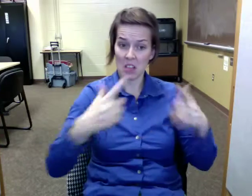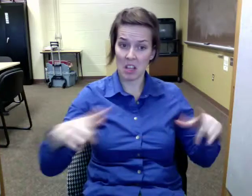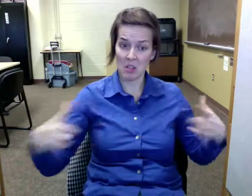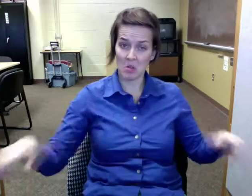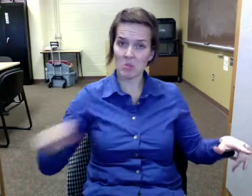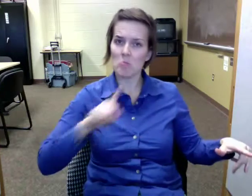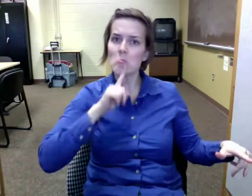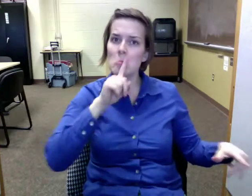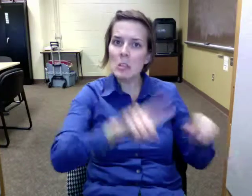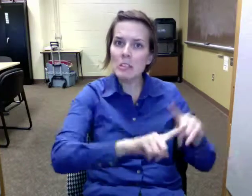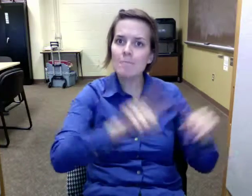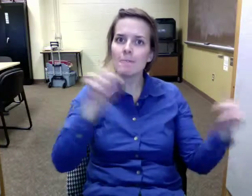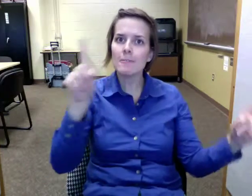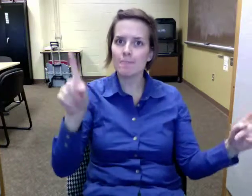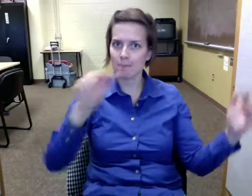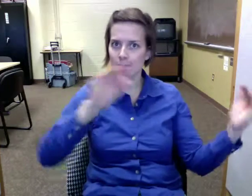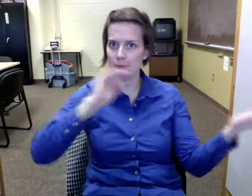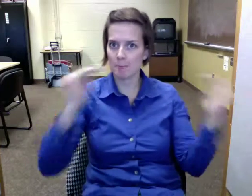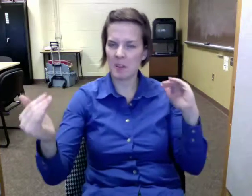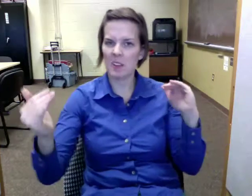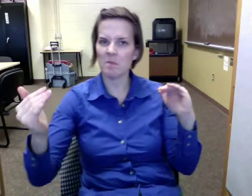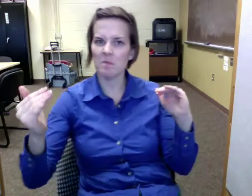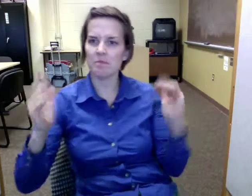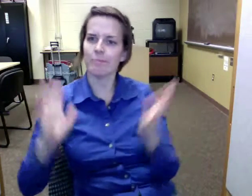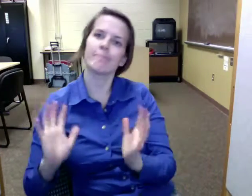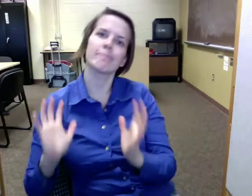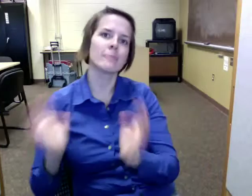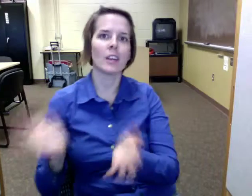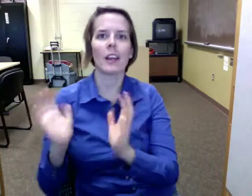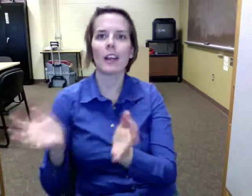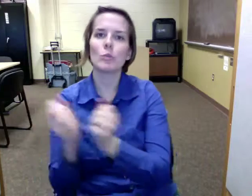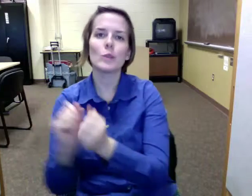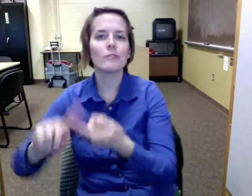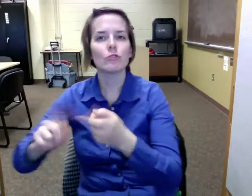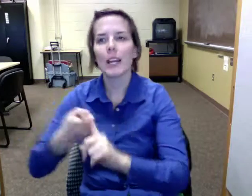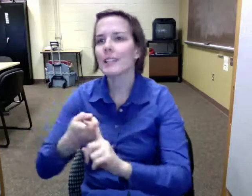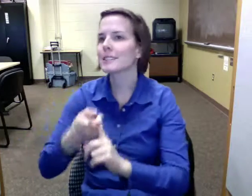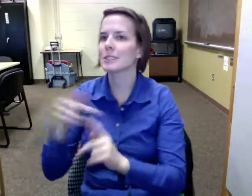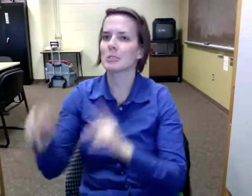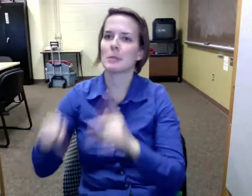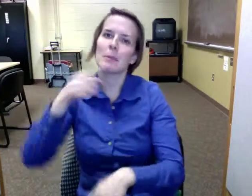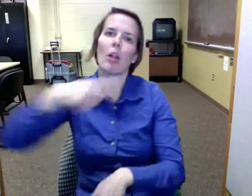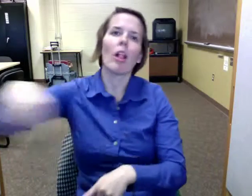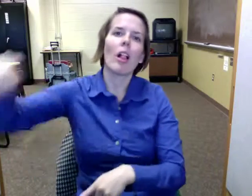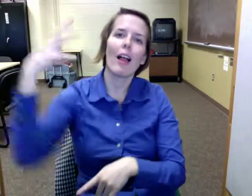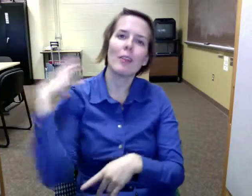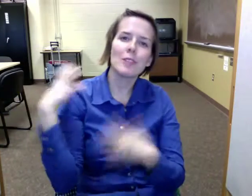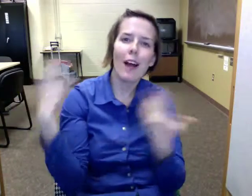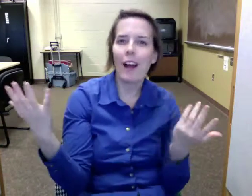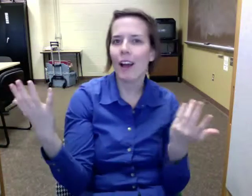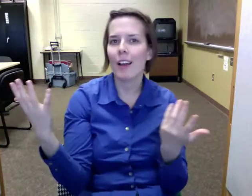friends, talking to people on the street. There's an academic language that we may